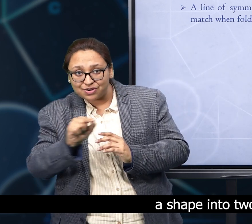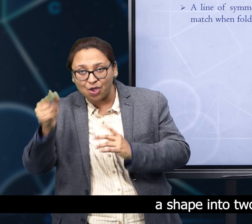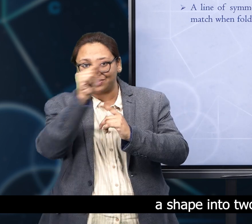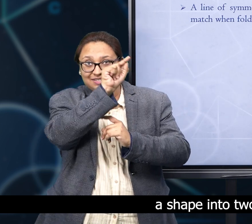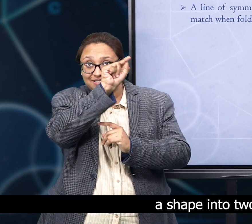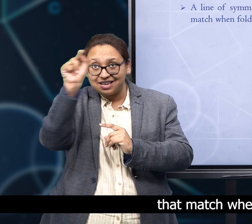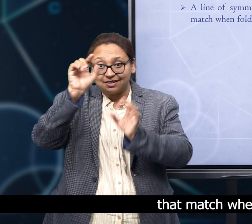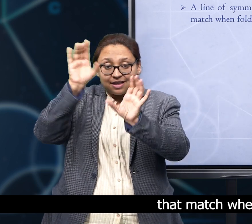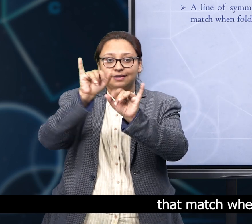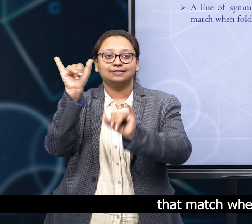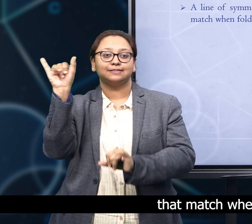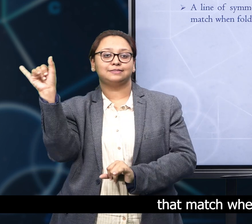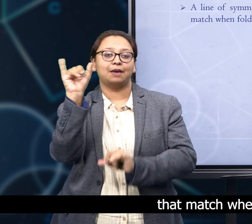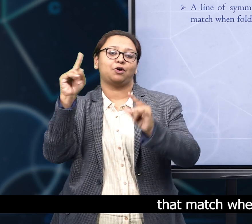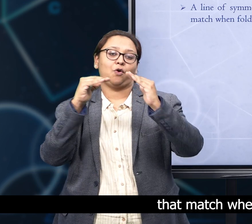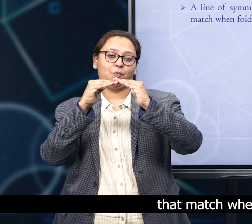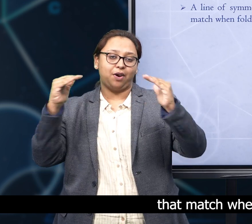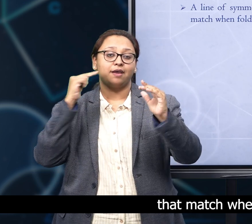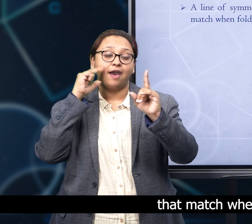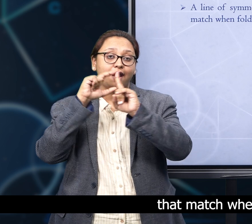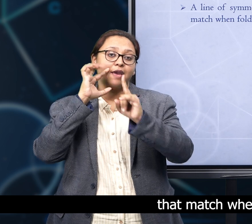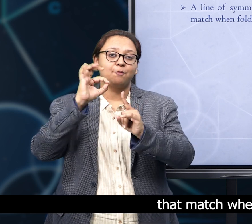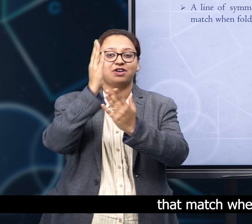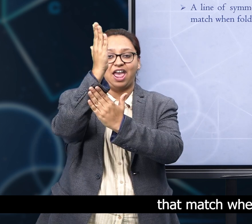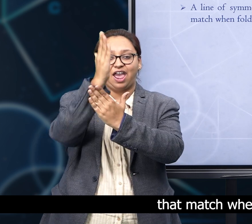identical halves that match when folded along the line.